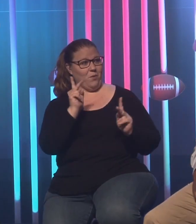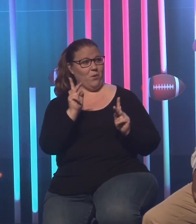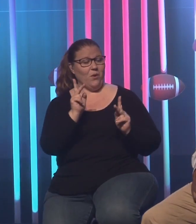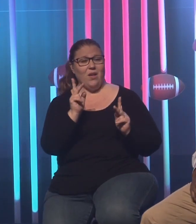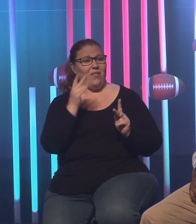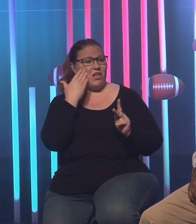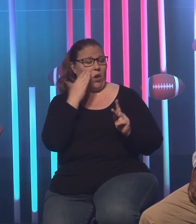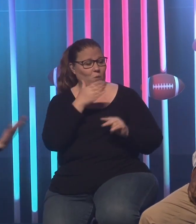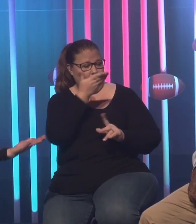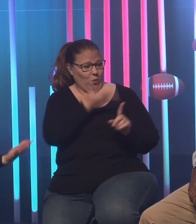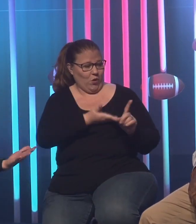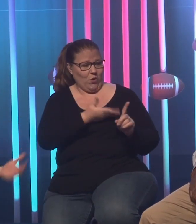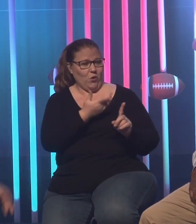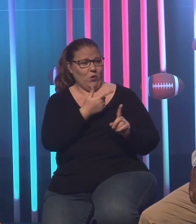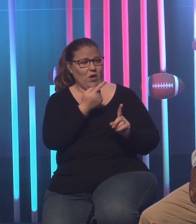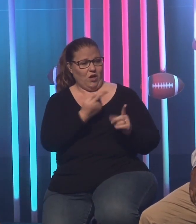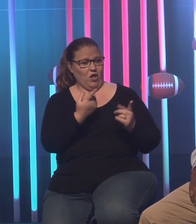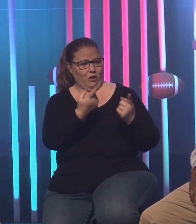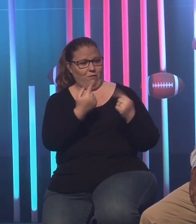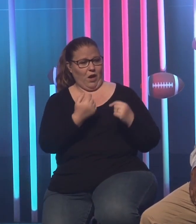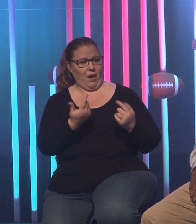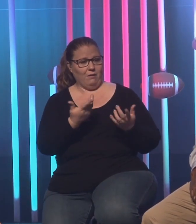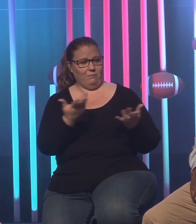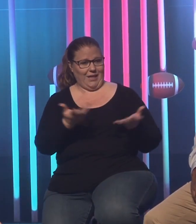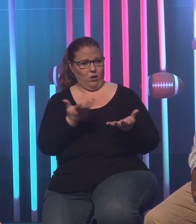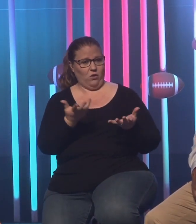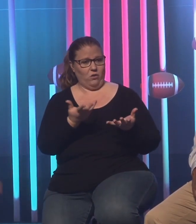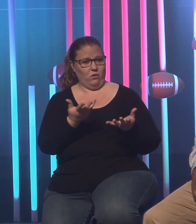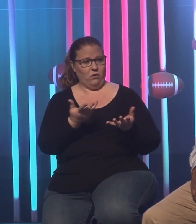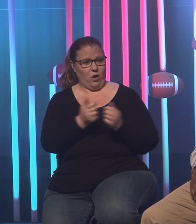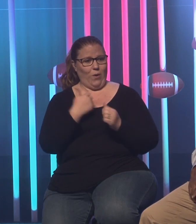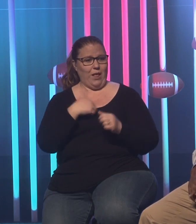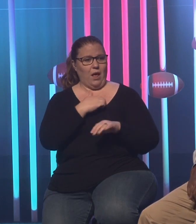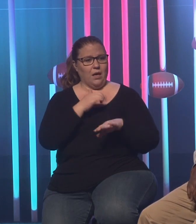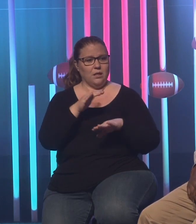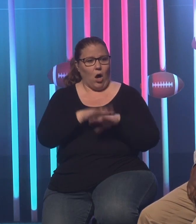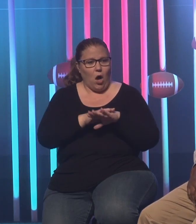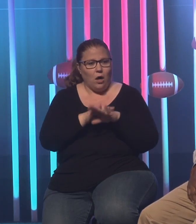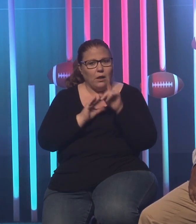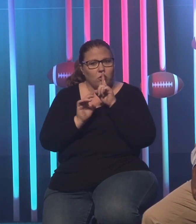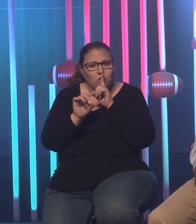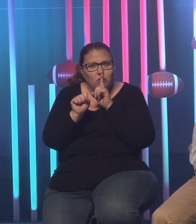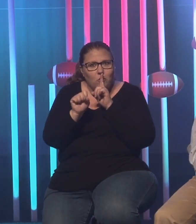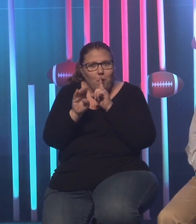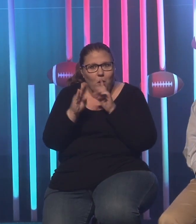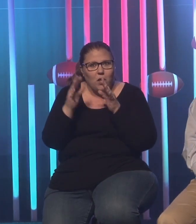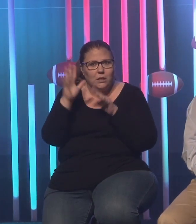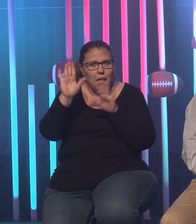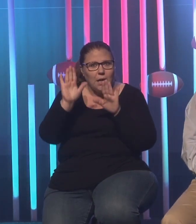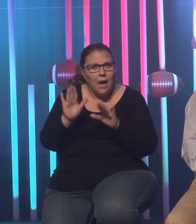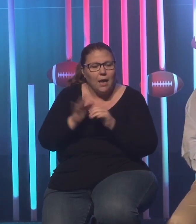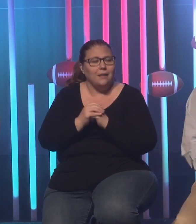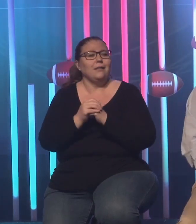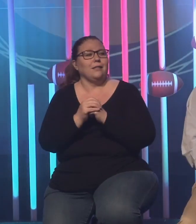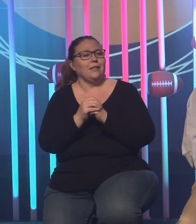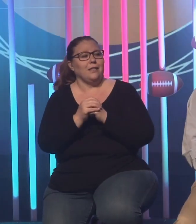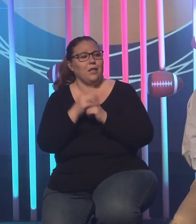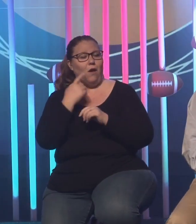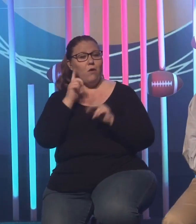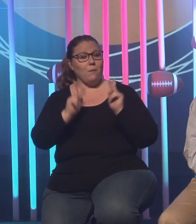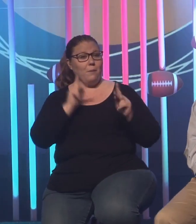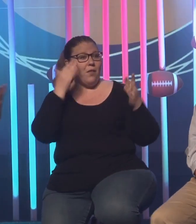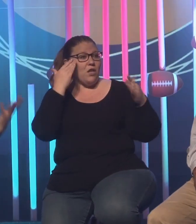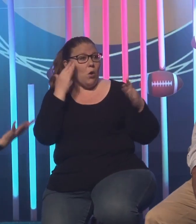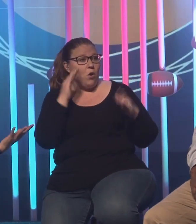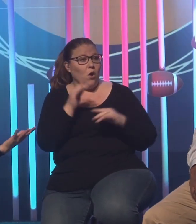that don't know you, you've been with us a few years here on Super Bowl Sunday. Yes. But for those that don't know,